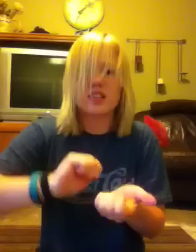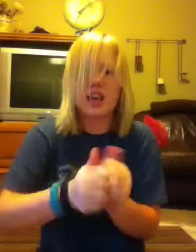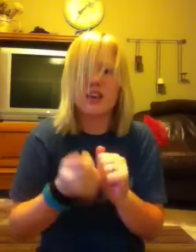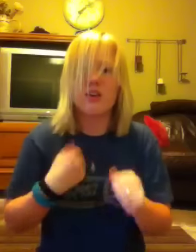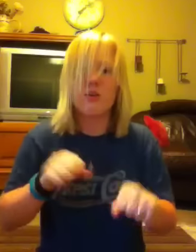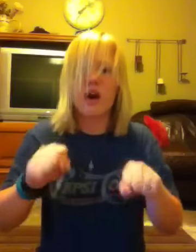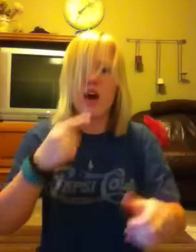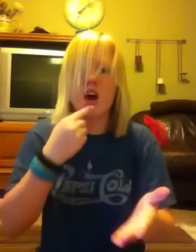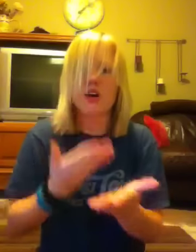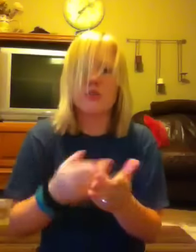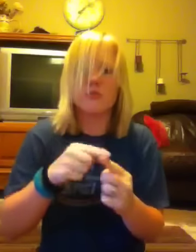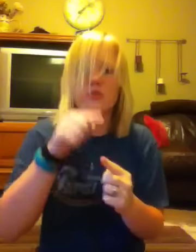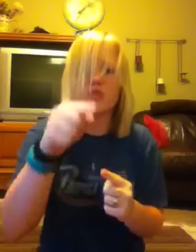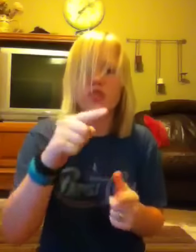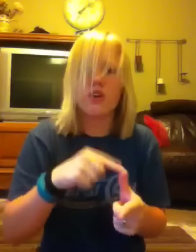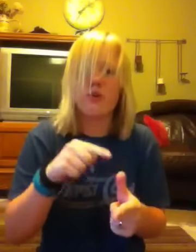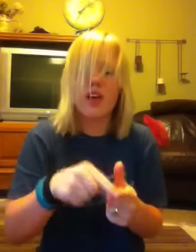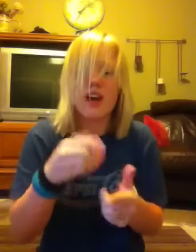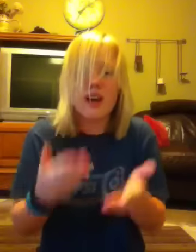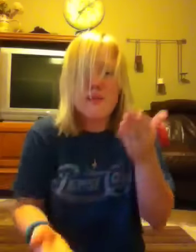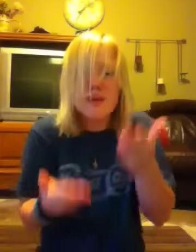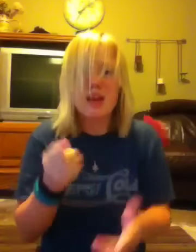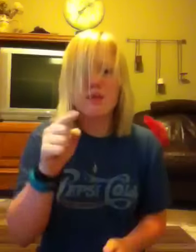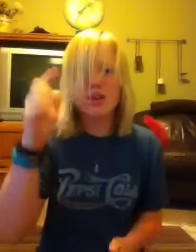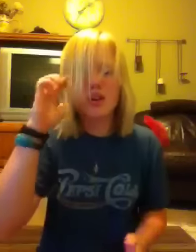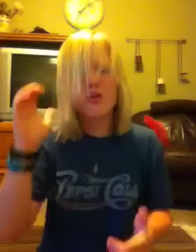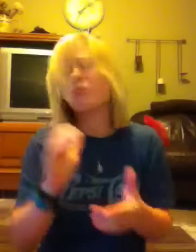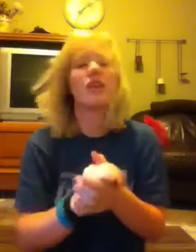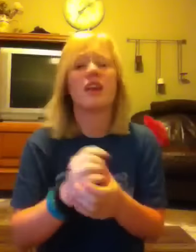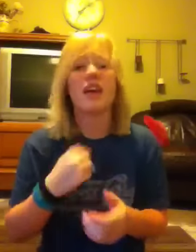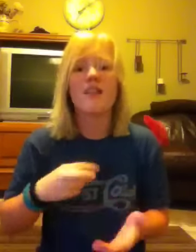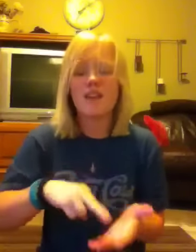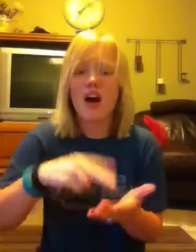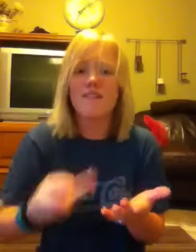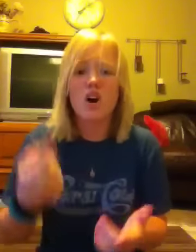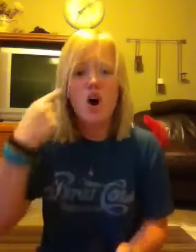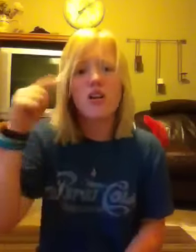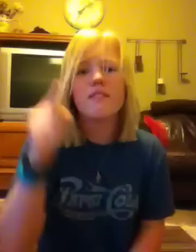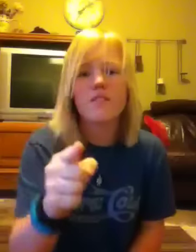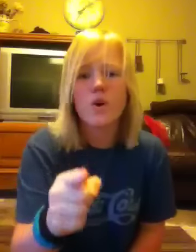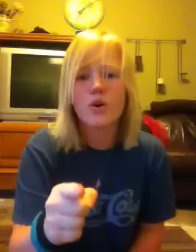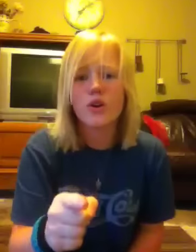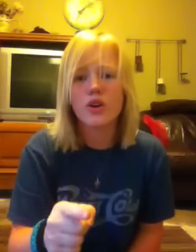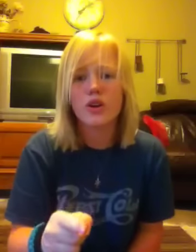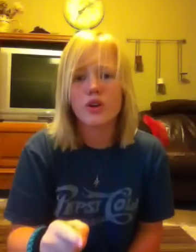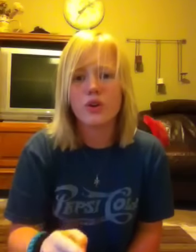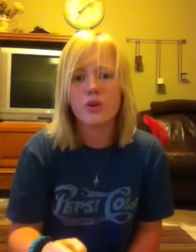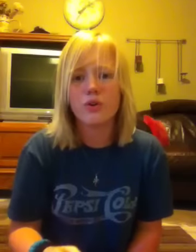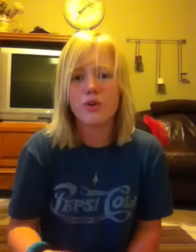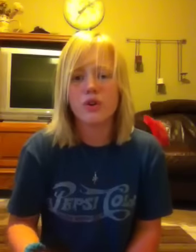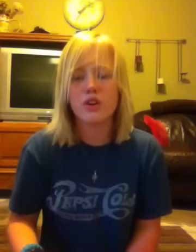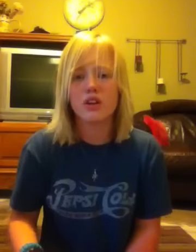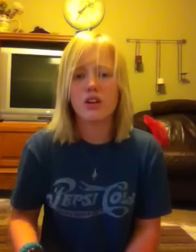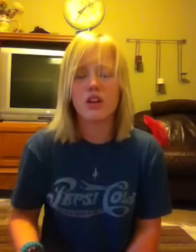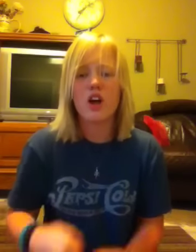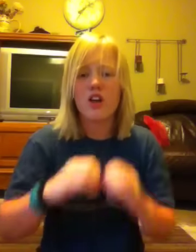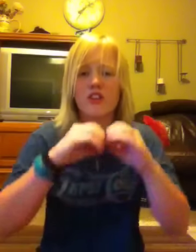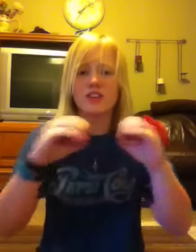any way I can prove to you, then maybe you'd be, I'm longing for you, there's